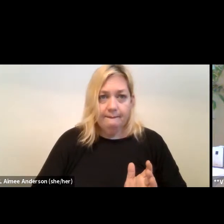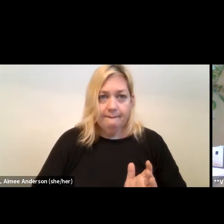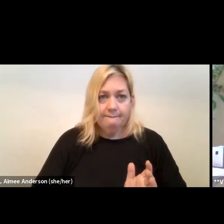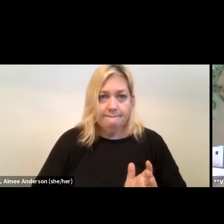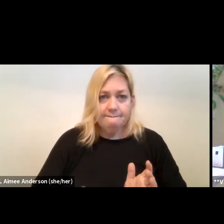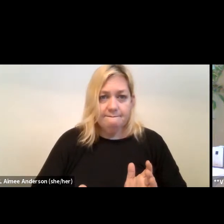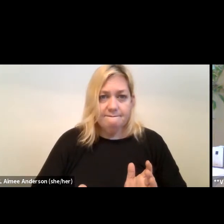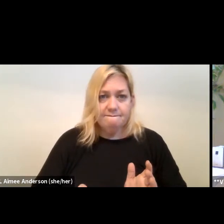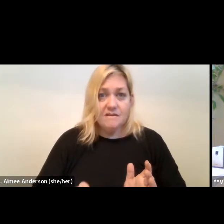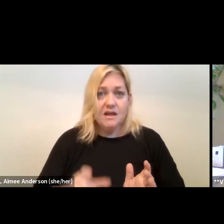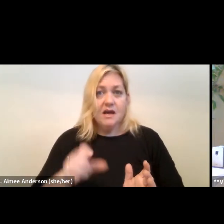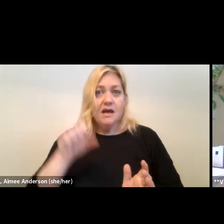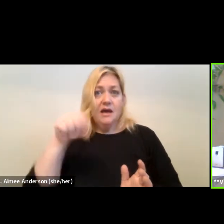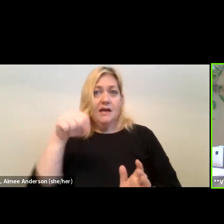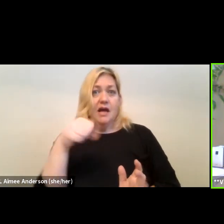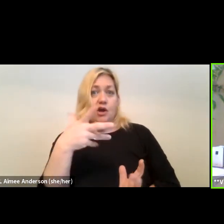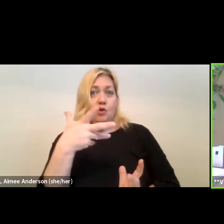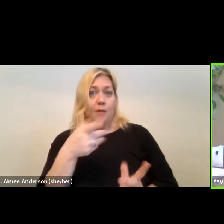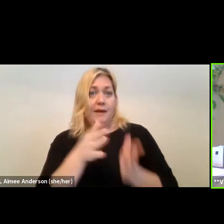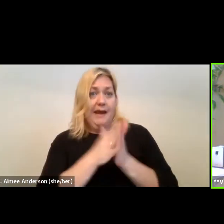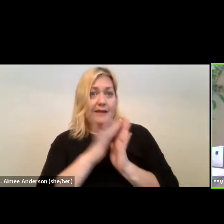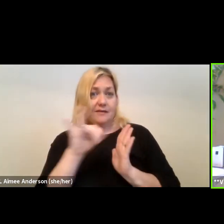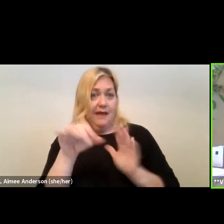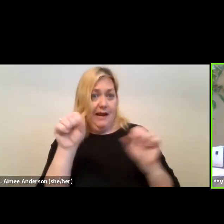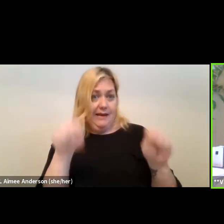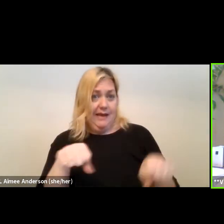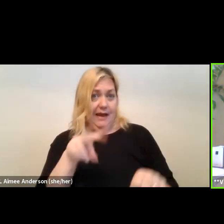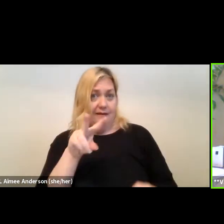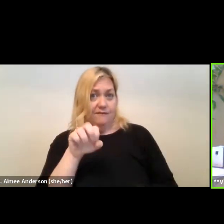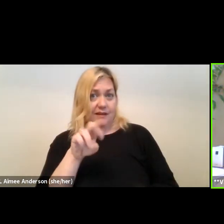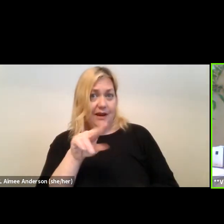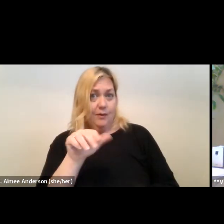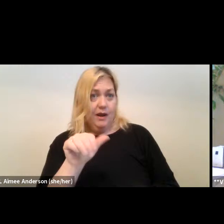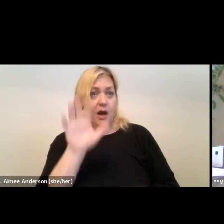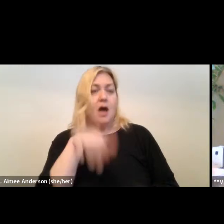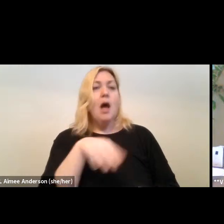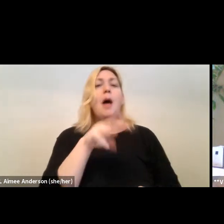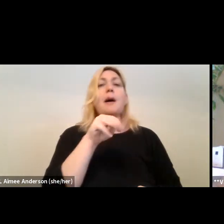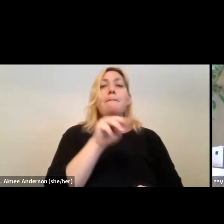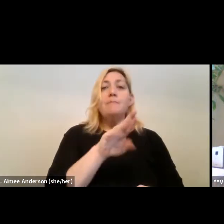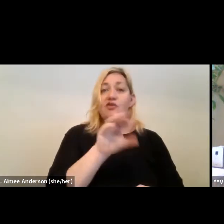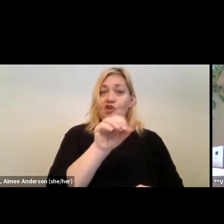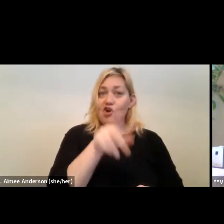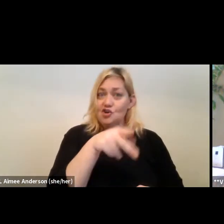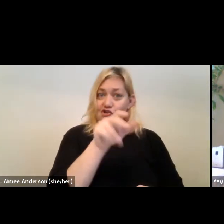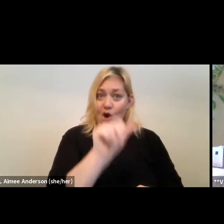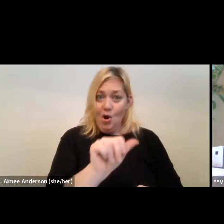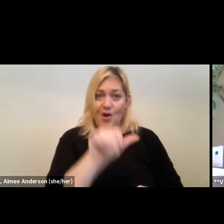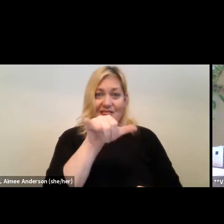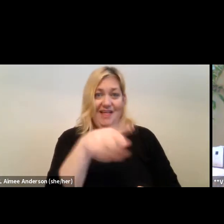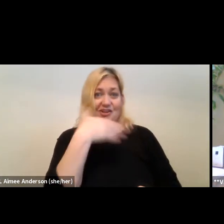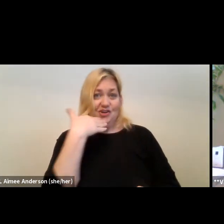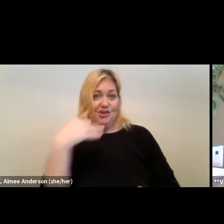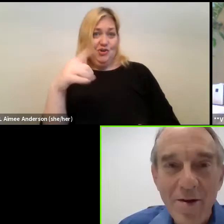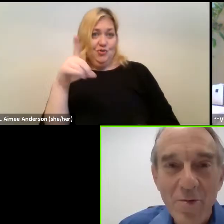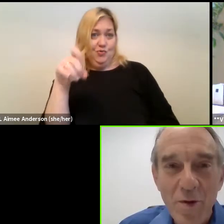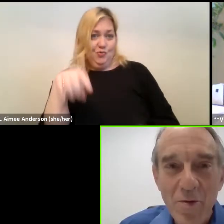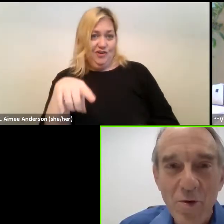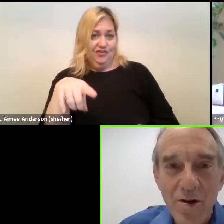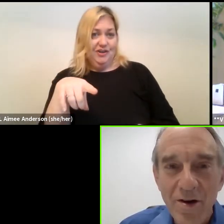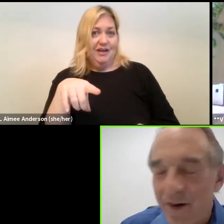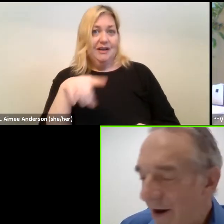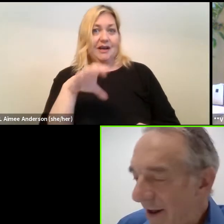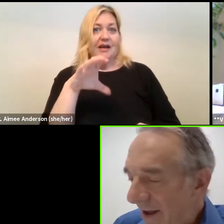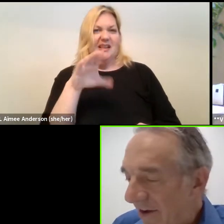Valeria, if you'd like me to answer that, I can. Okay. Mr. Ochoa, that's it's a good question, actually. When